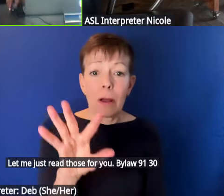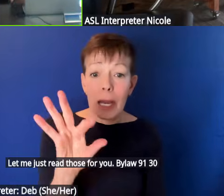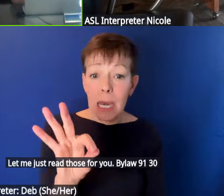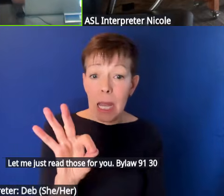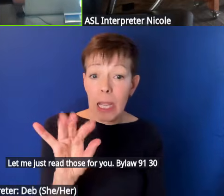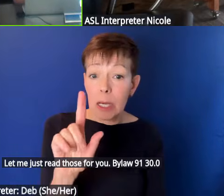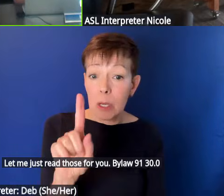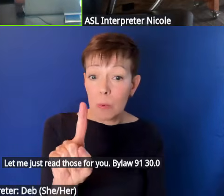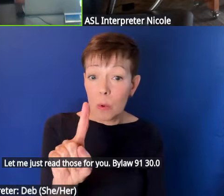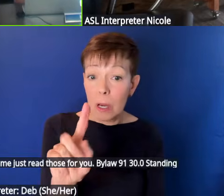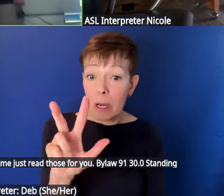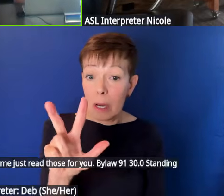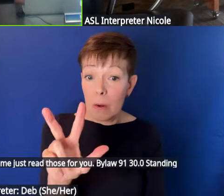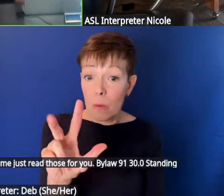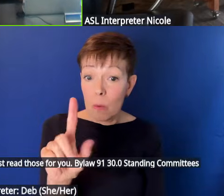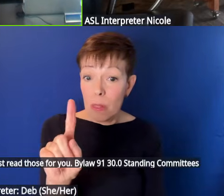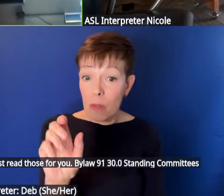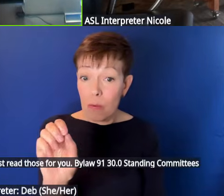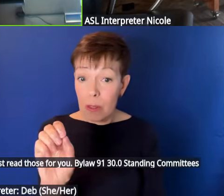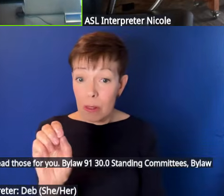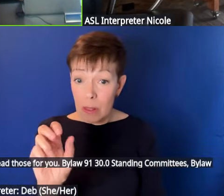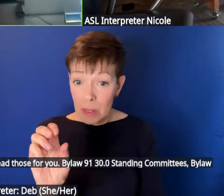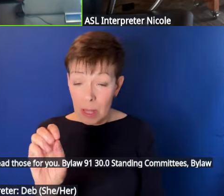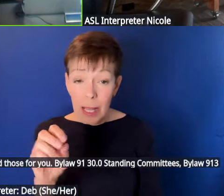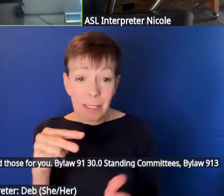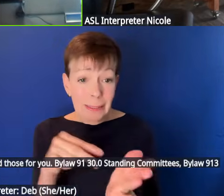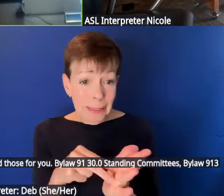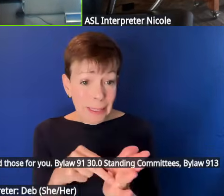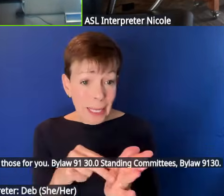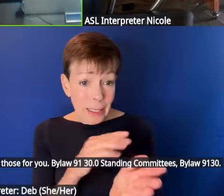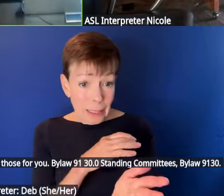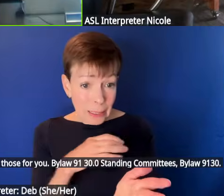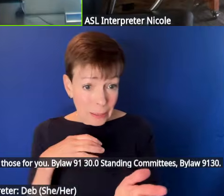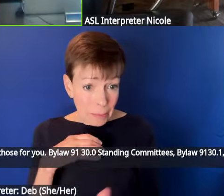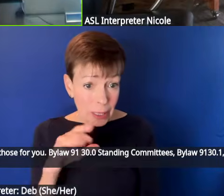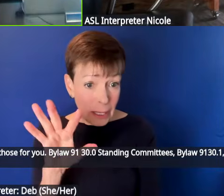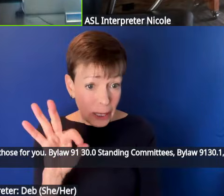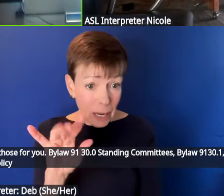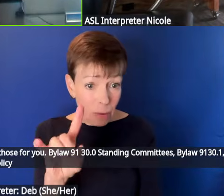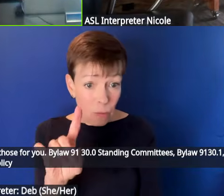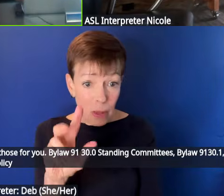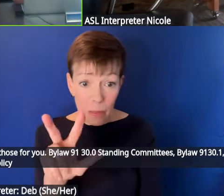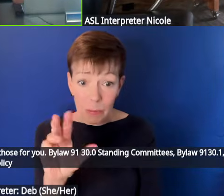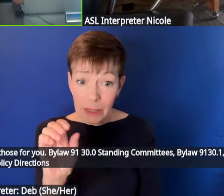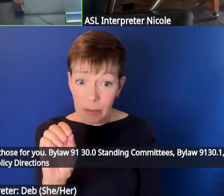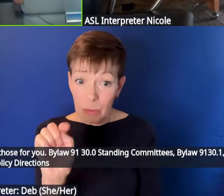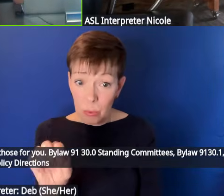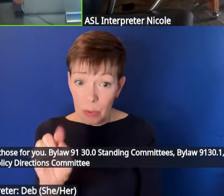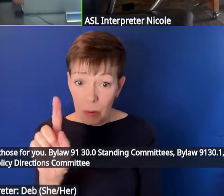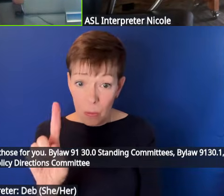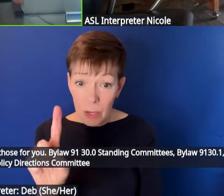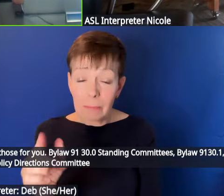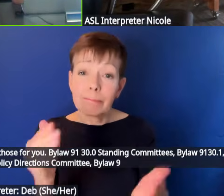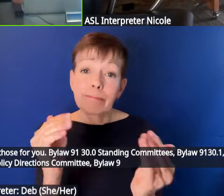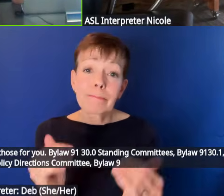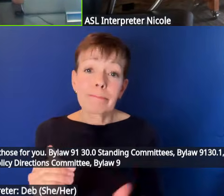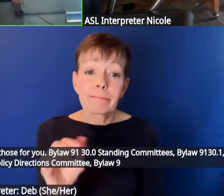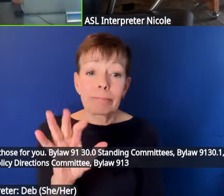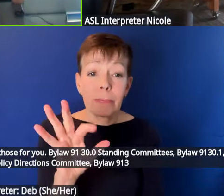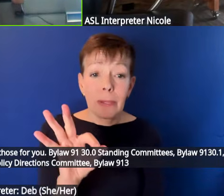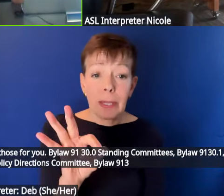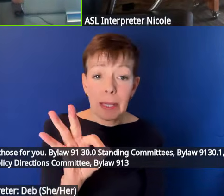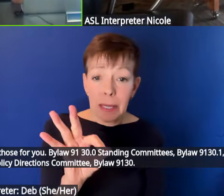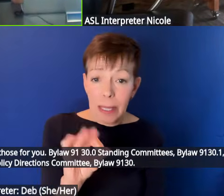9130.0, standing committees. Bylaw 9130.1, the Education Policy and Directions Committee. Bylaw